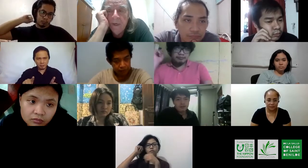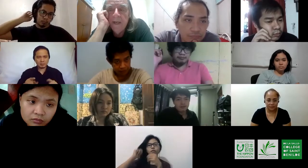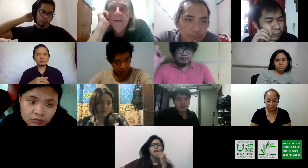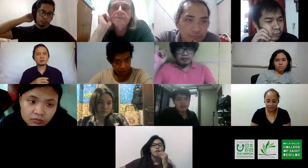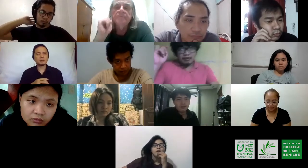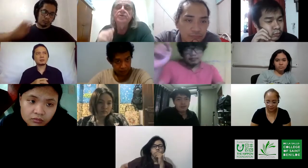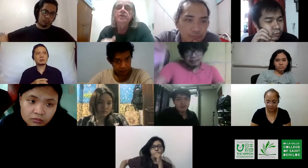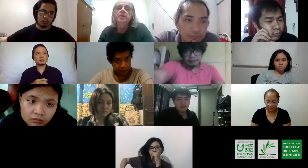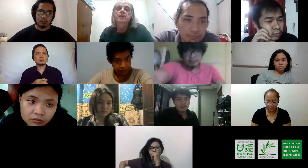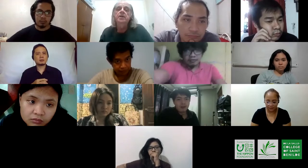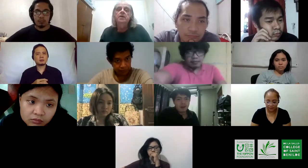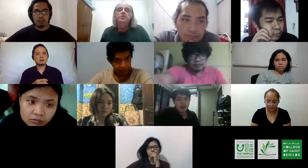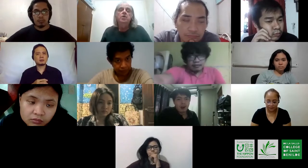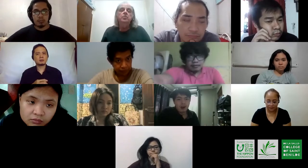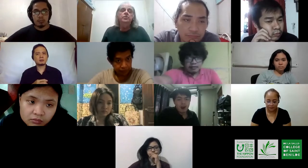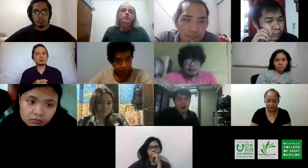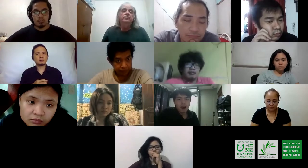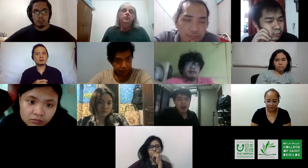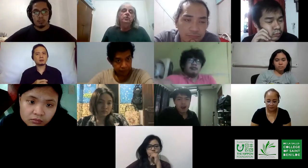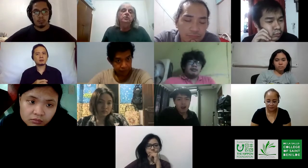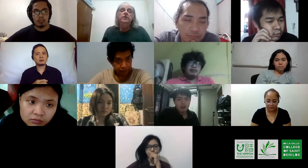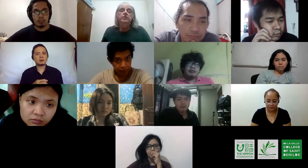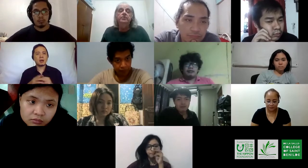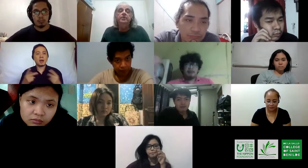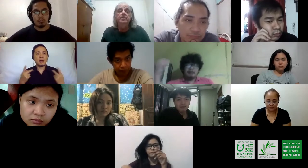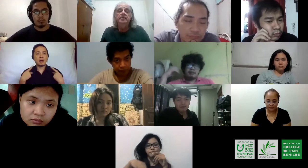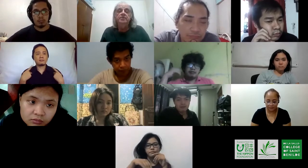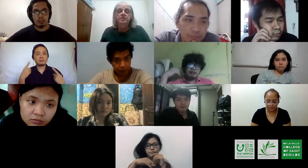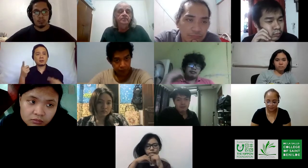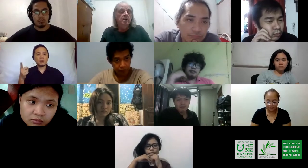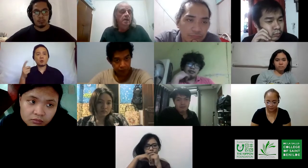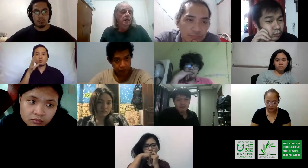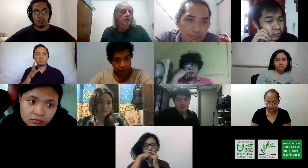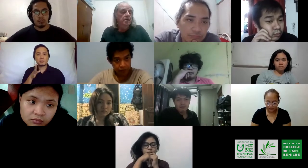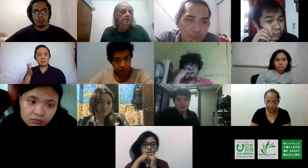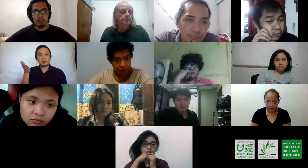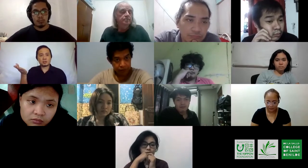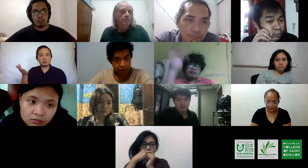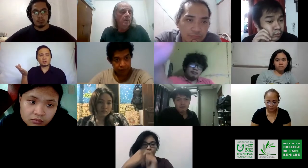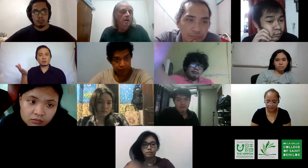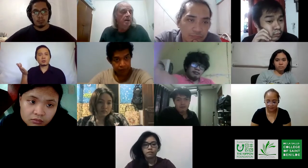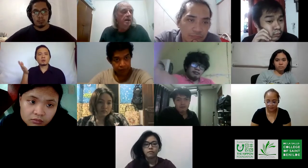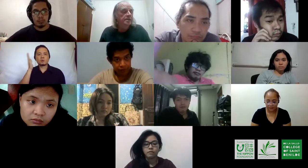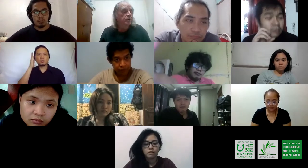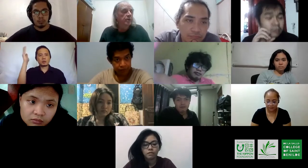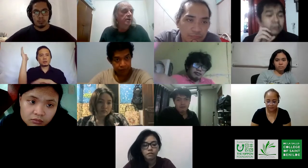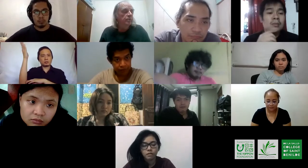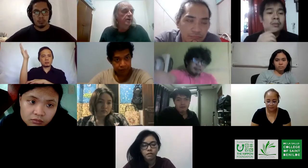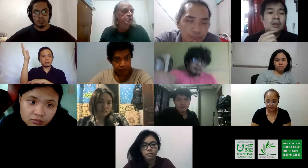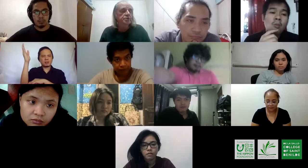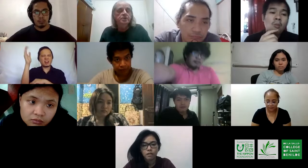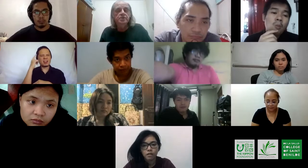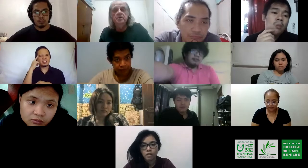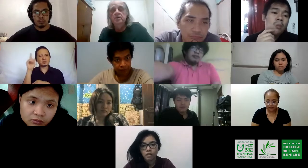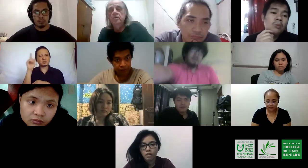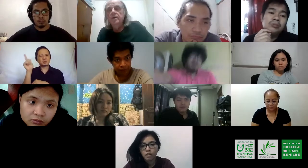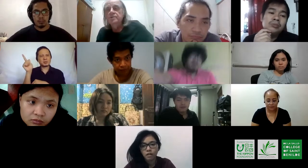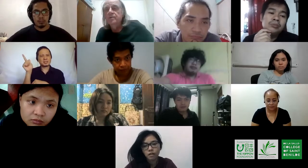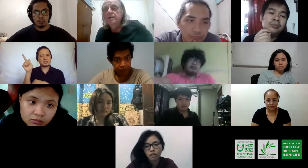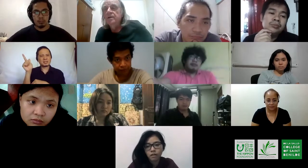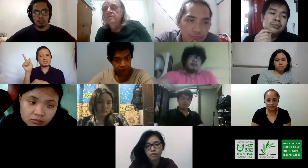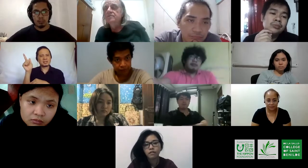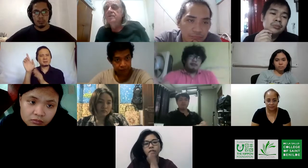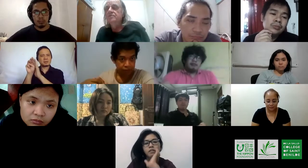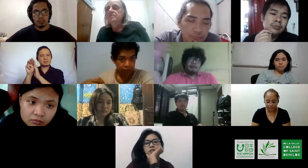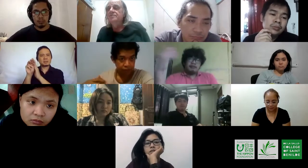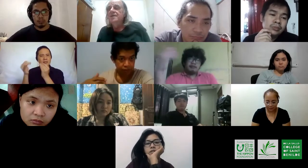I'm going to ask if she can talk with you for 20 or 30 minutes. I think we can arrange it. She's in the US